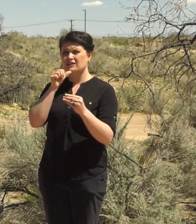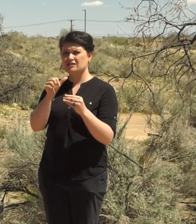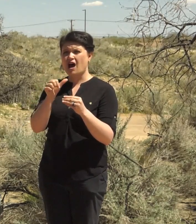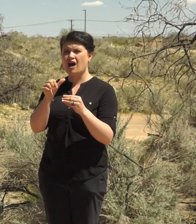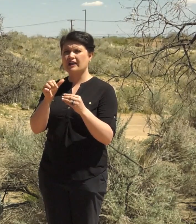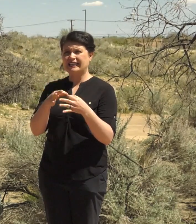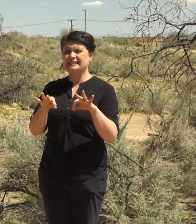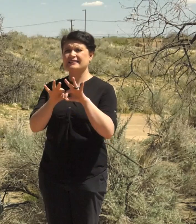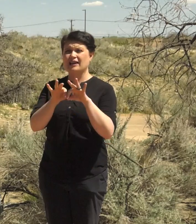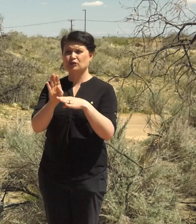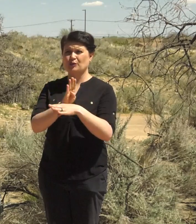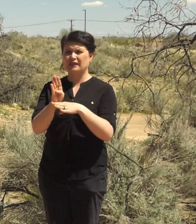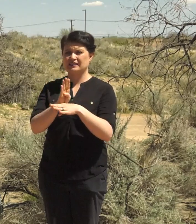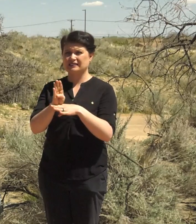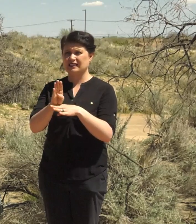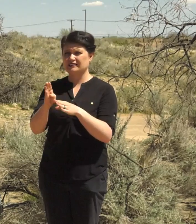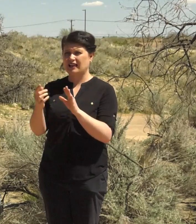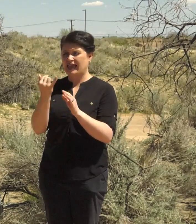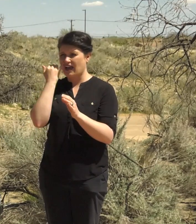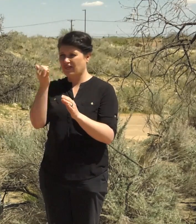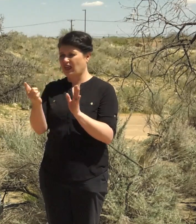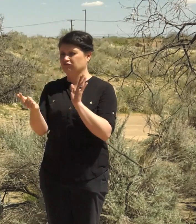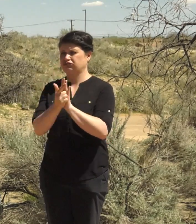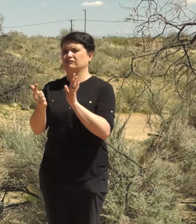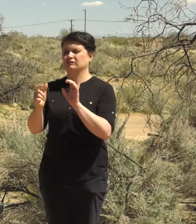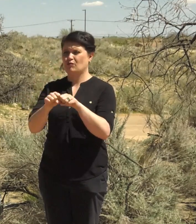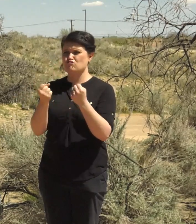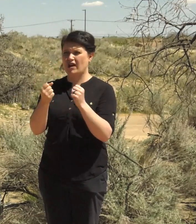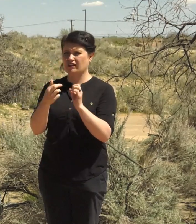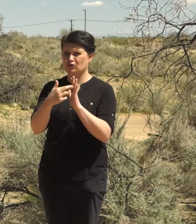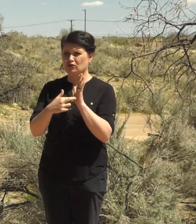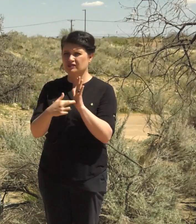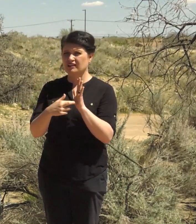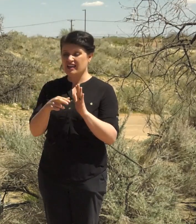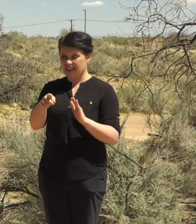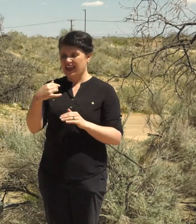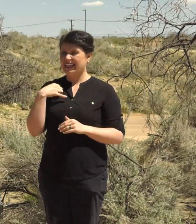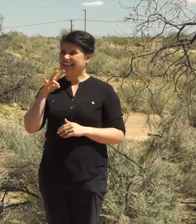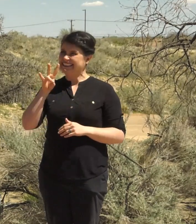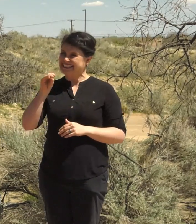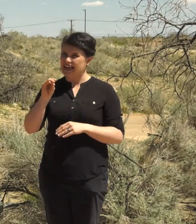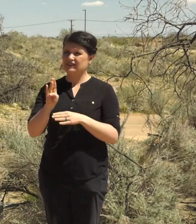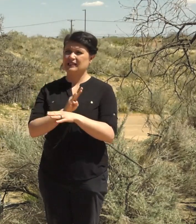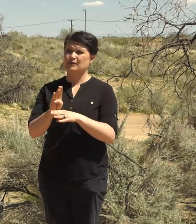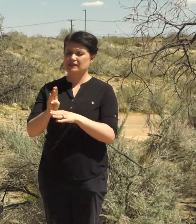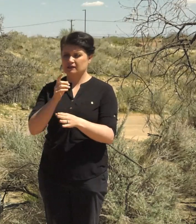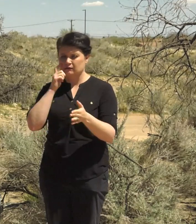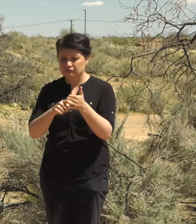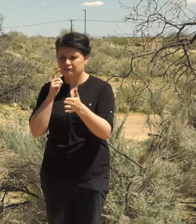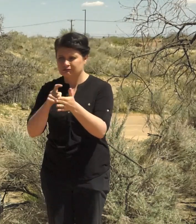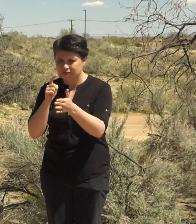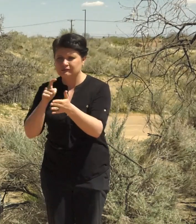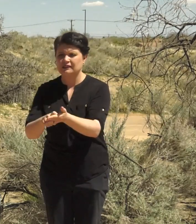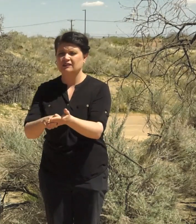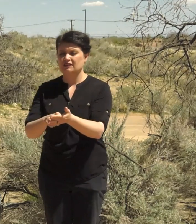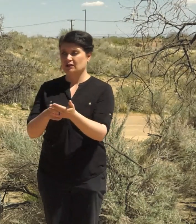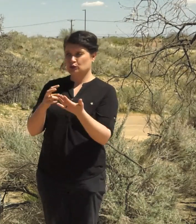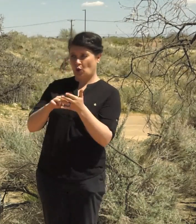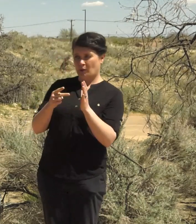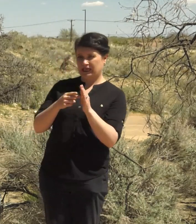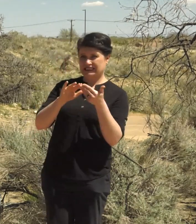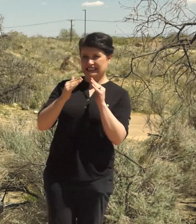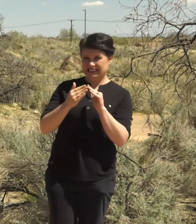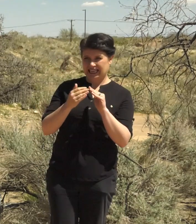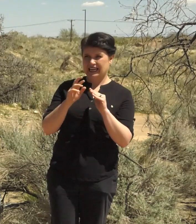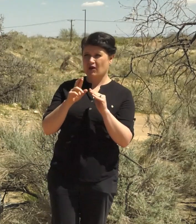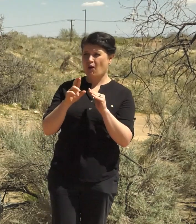violating the closure orders. More than 70 businesses were found in violation. Has the city or other agencies actually cited